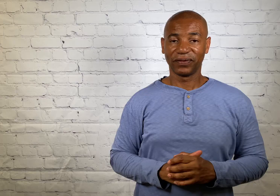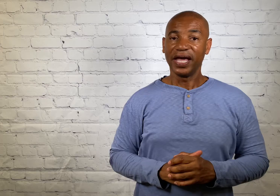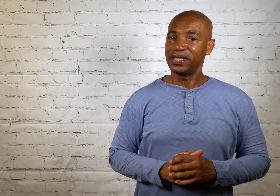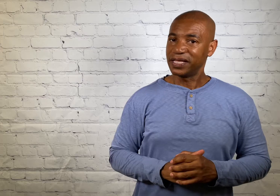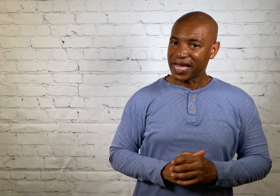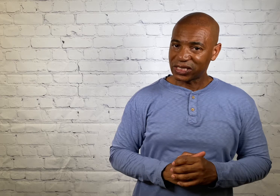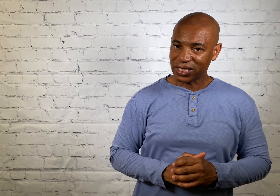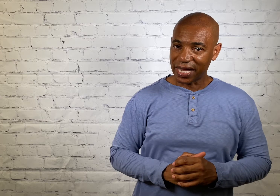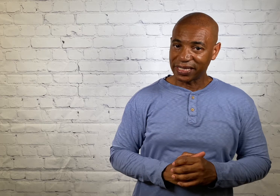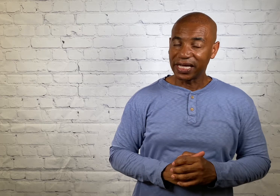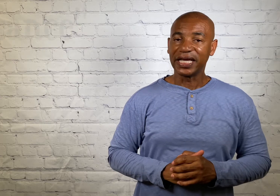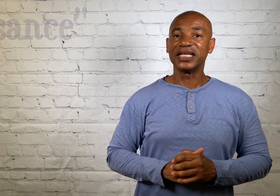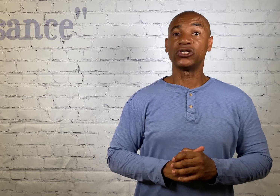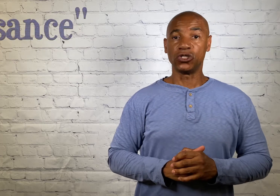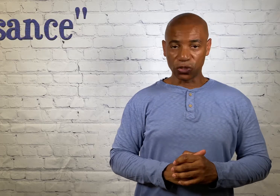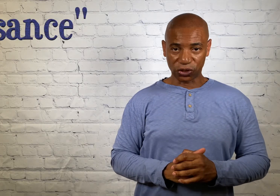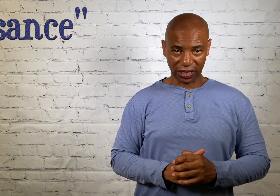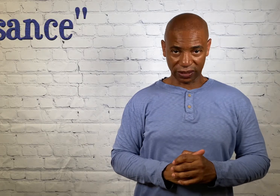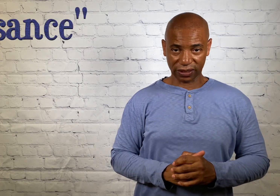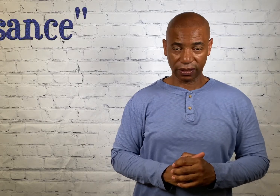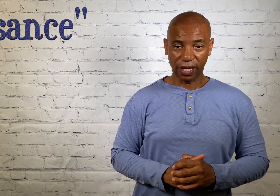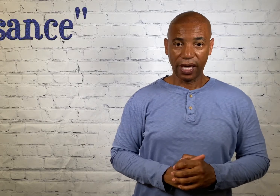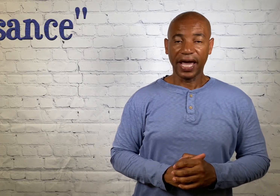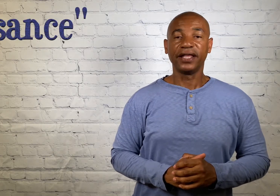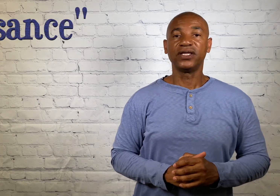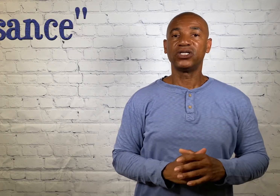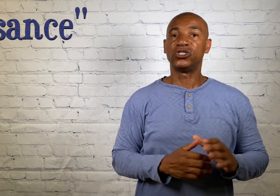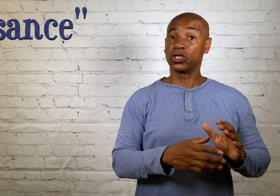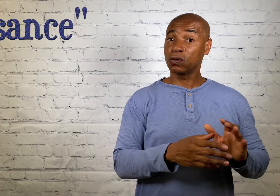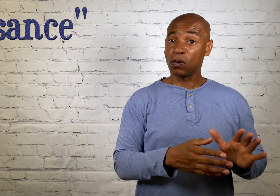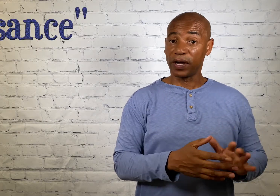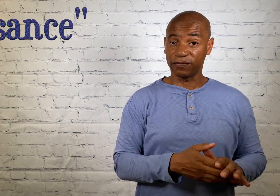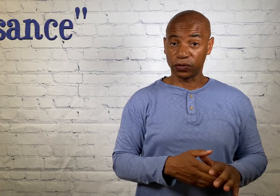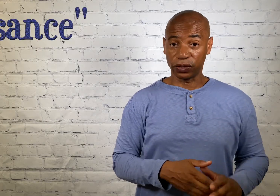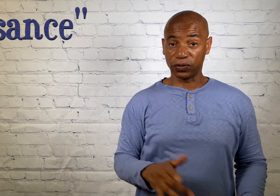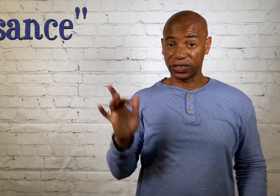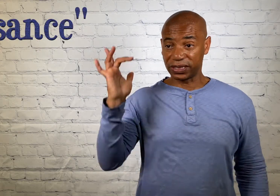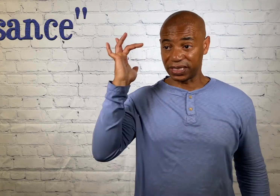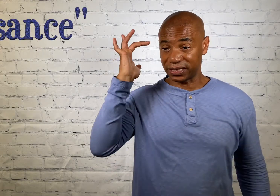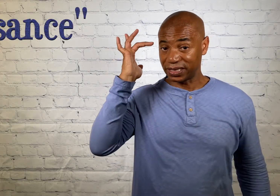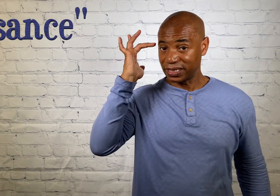The next sign is nuisance. And the general way of doing nuisance is,